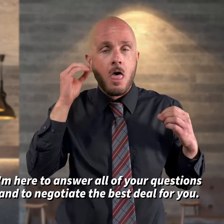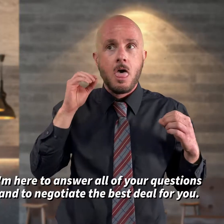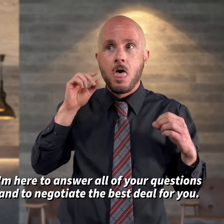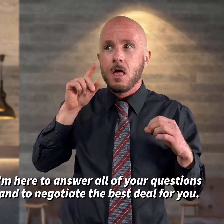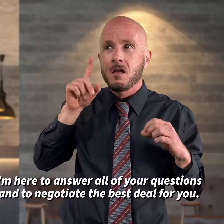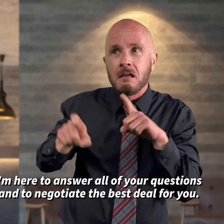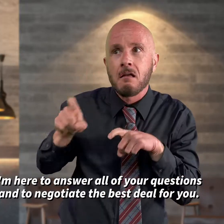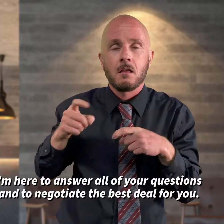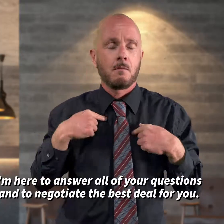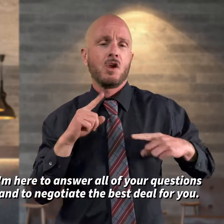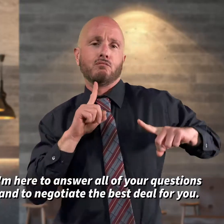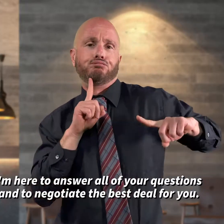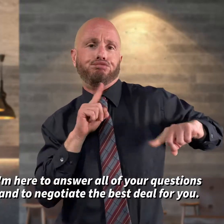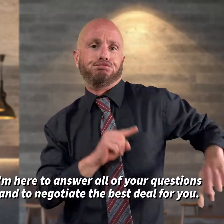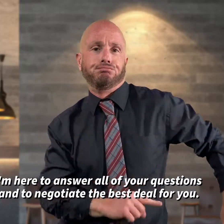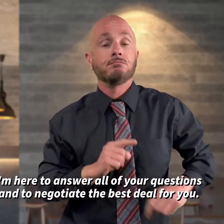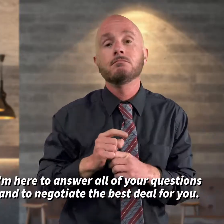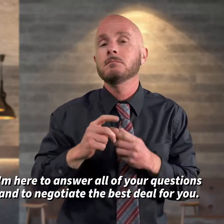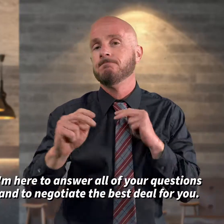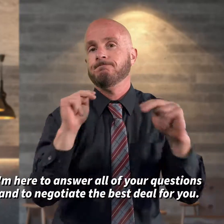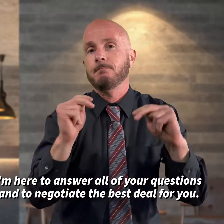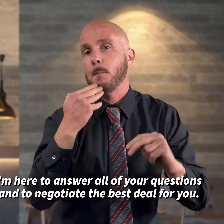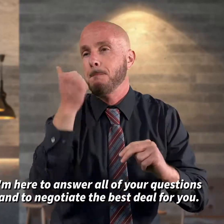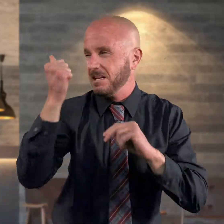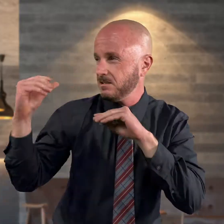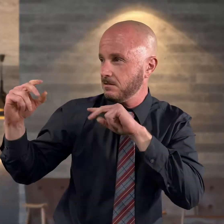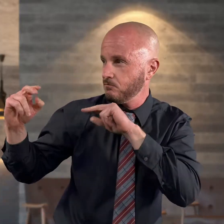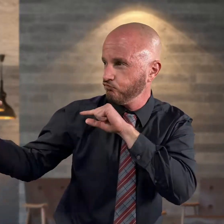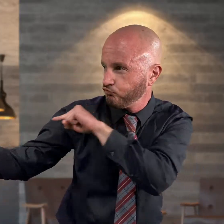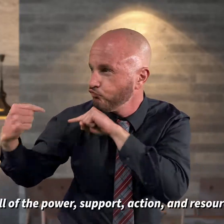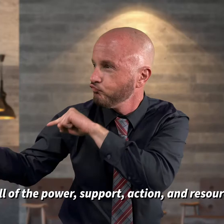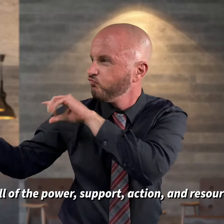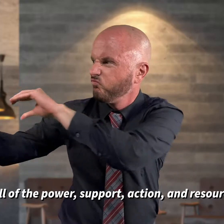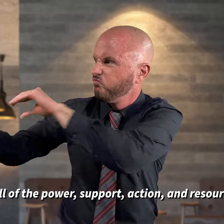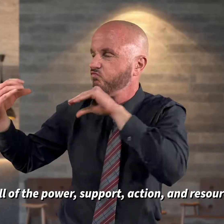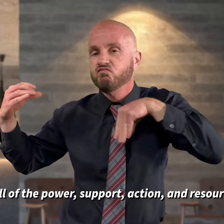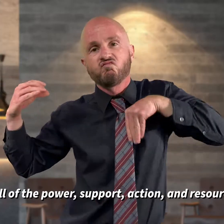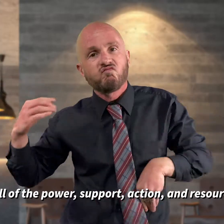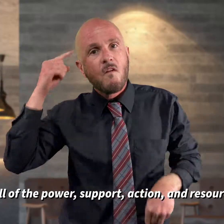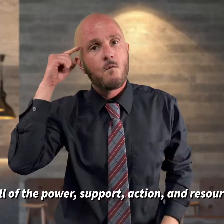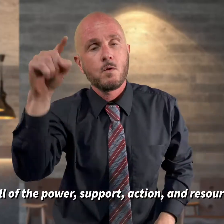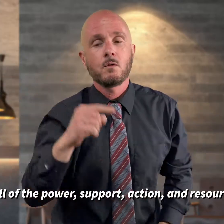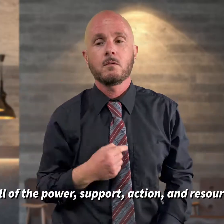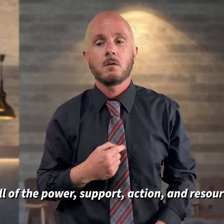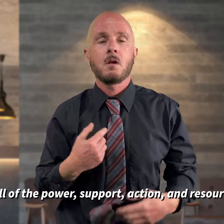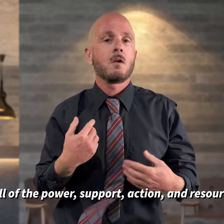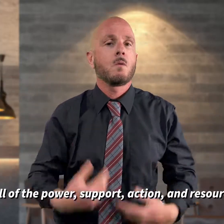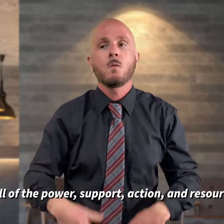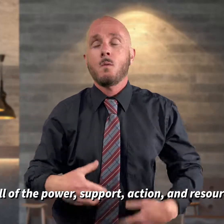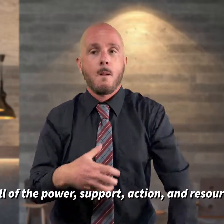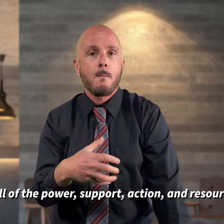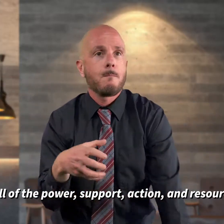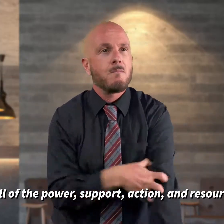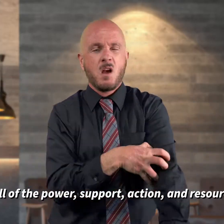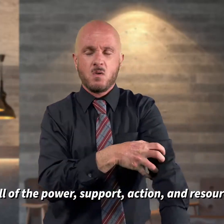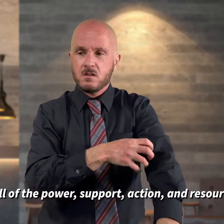questions and to negotiate the best deal for you. I have all of the power, support, action,